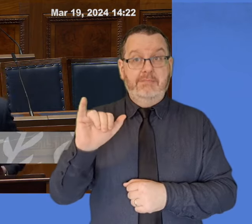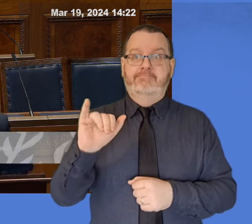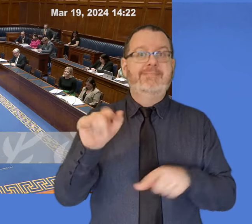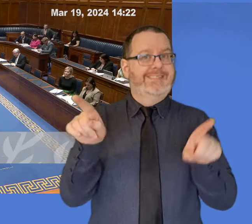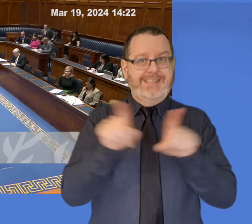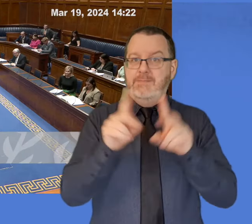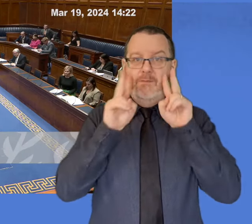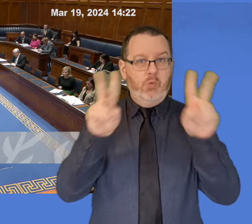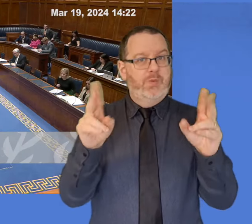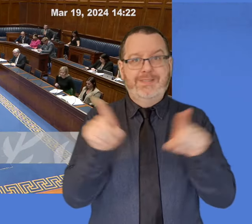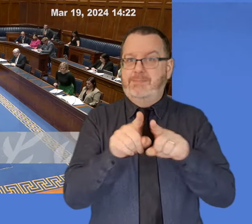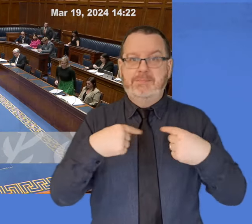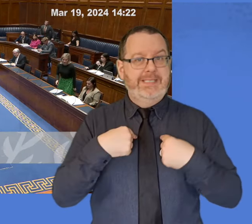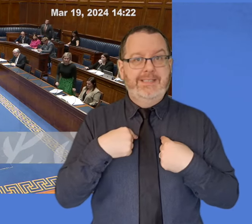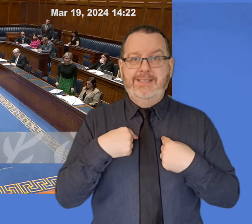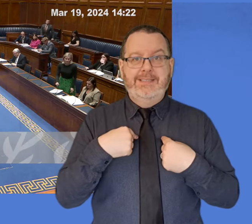reduced. Liv Rogan.